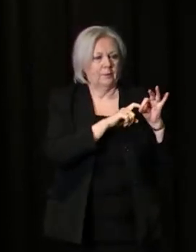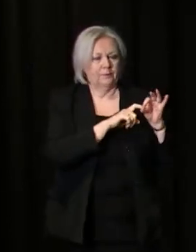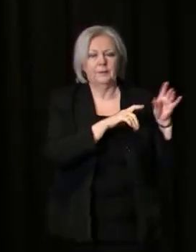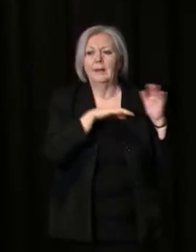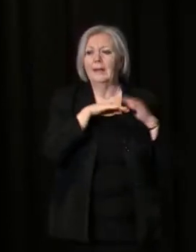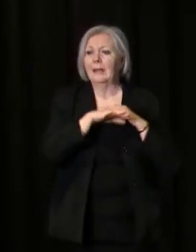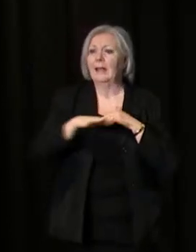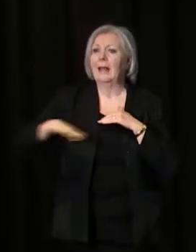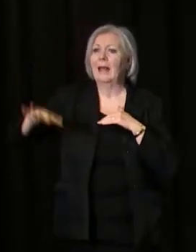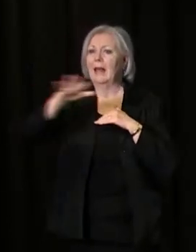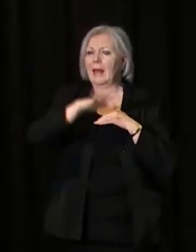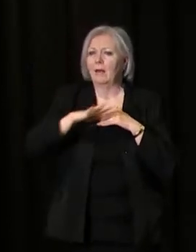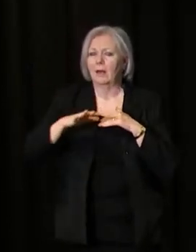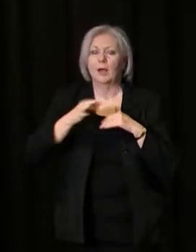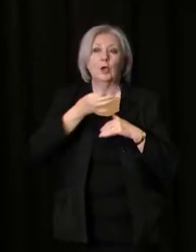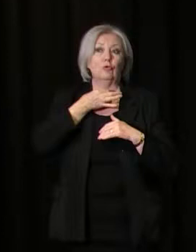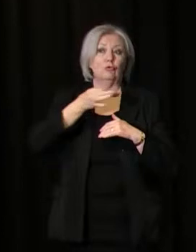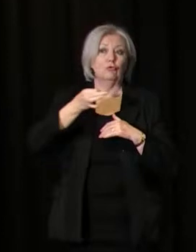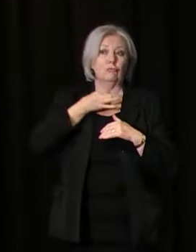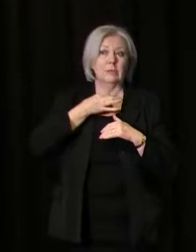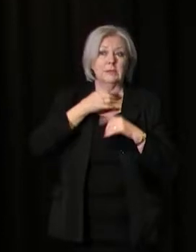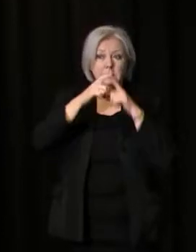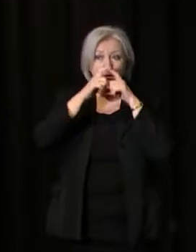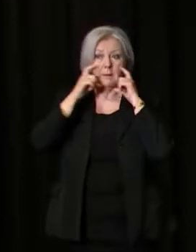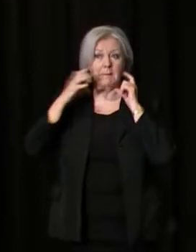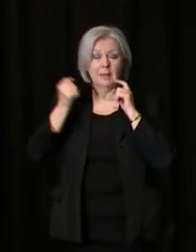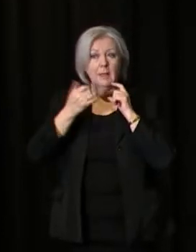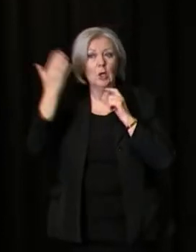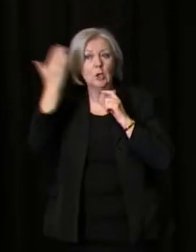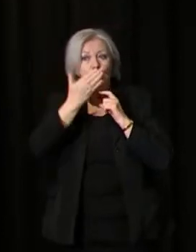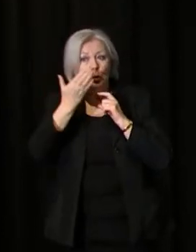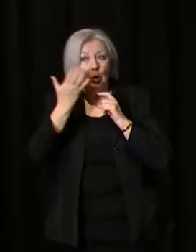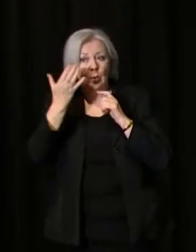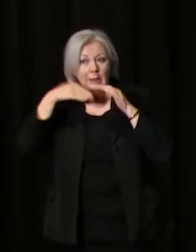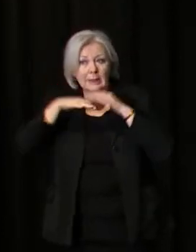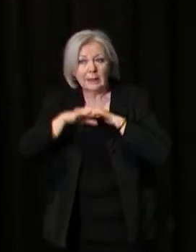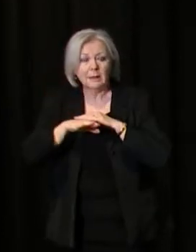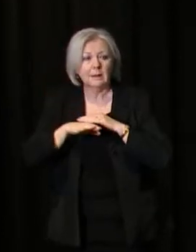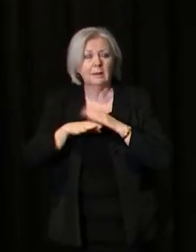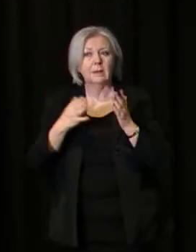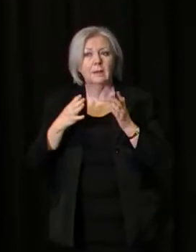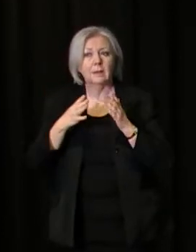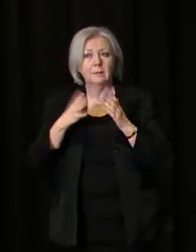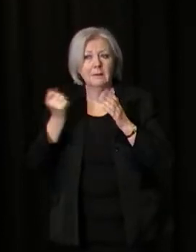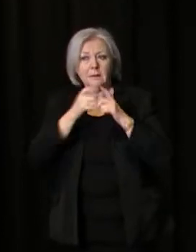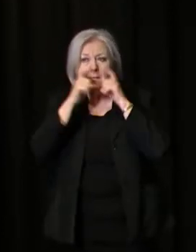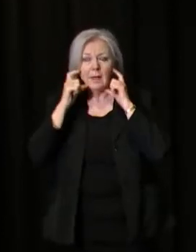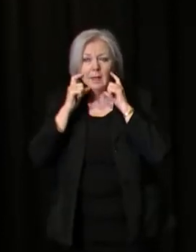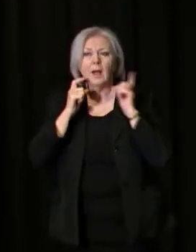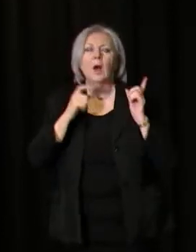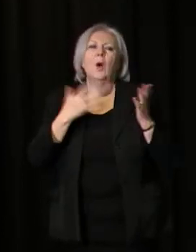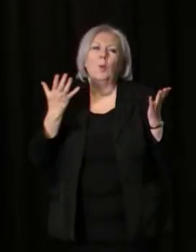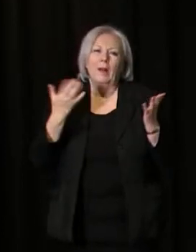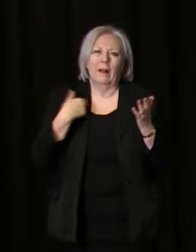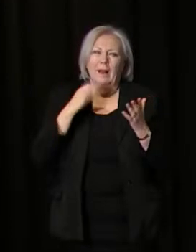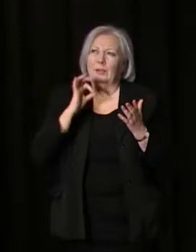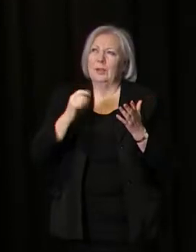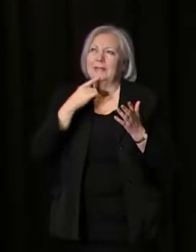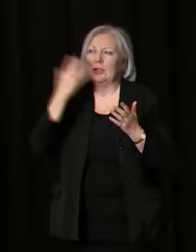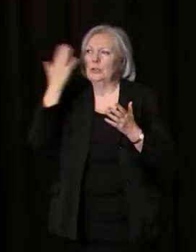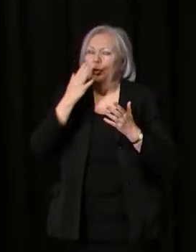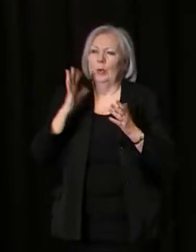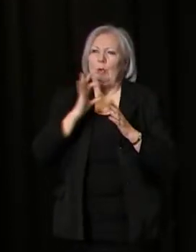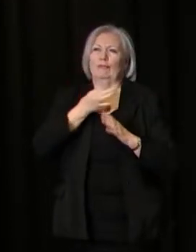settings, yes. where masks will still apply, will schools be one of those 90%? Well, I wouldn't describe schools in that way. I think probably the better way to describe them is they are